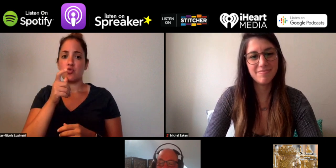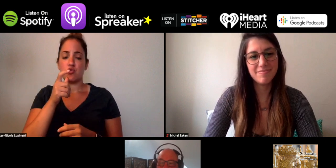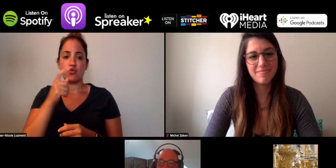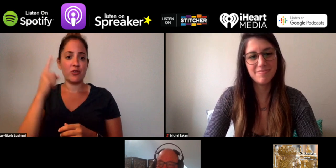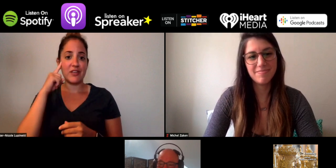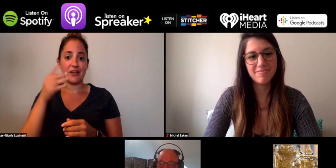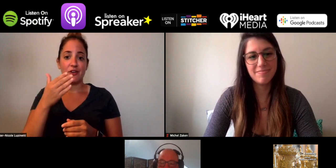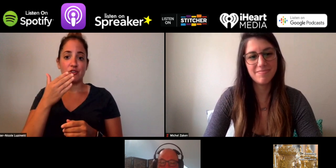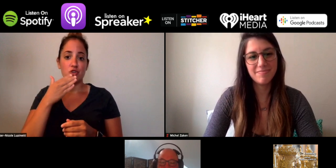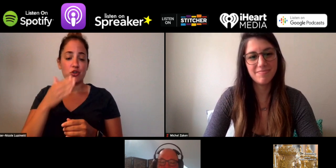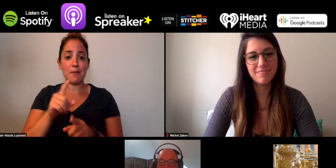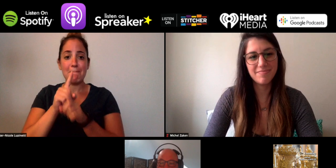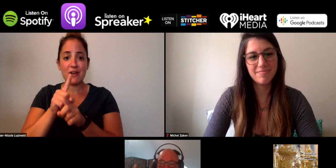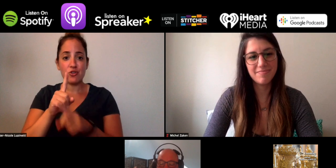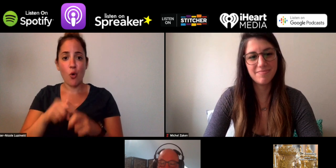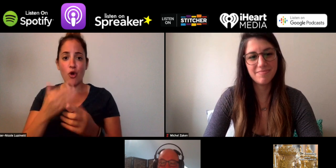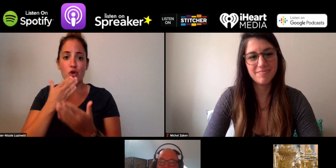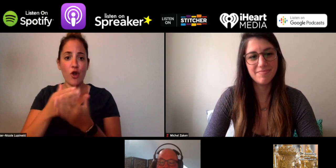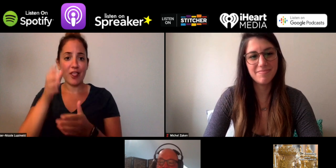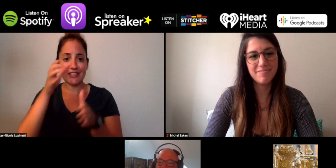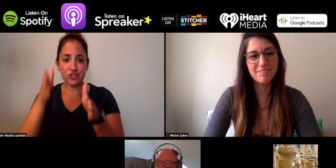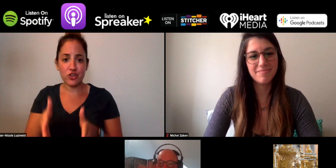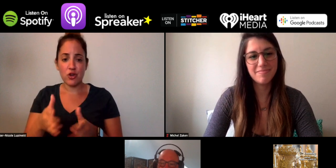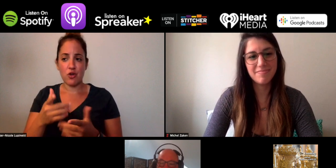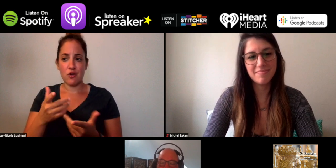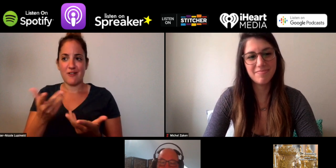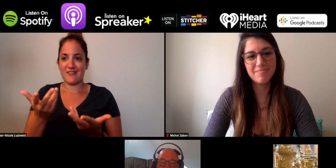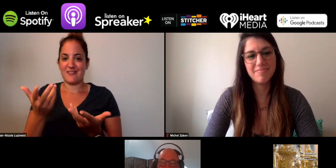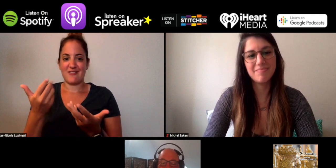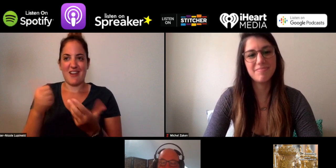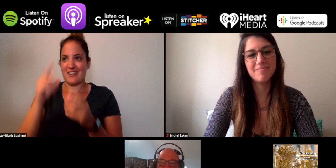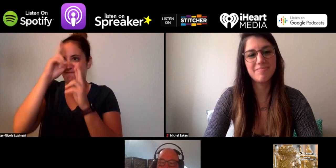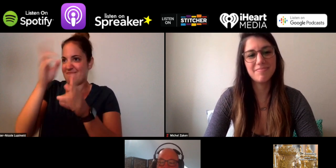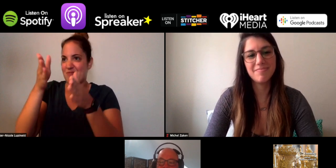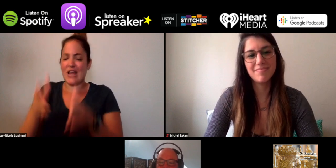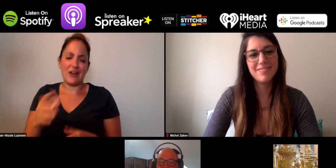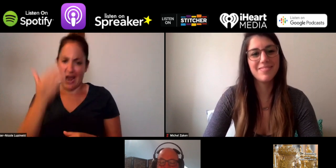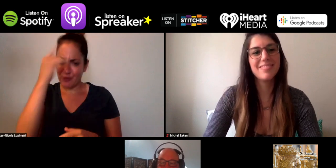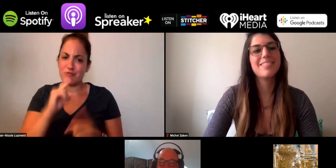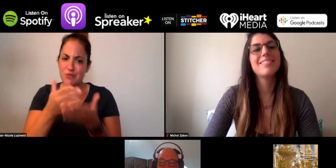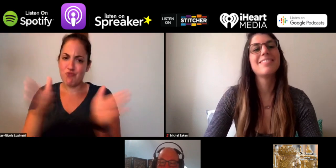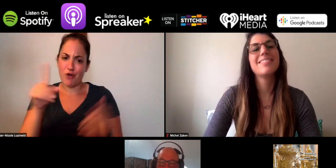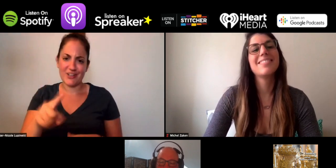listener, mentor in some way, or someone you've really appreciated listening to? Any sort of broad question there?